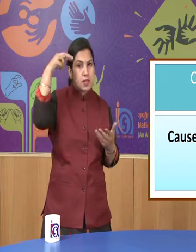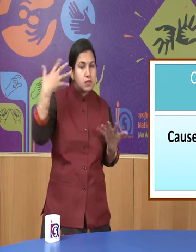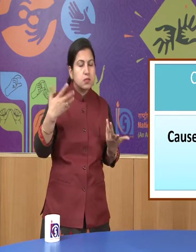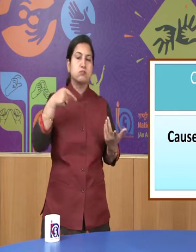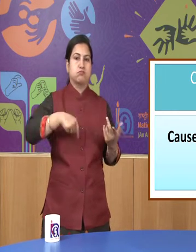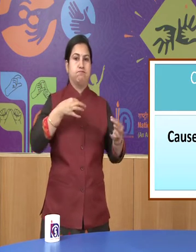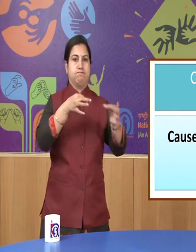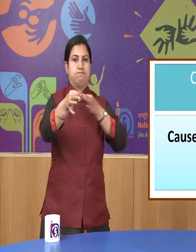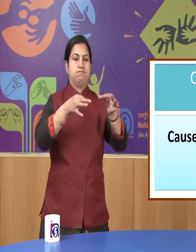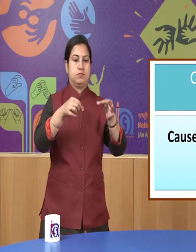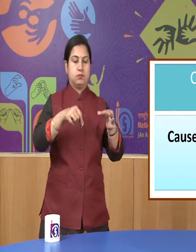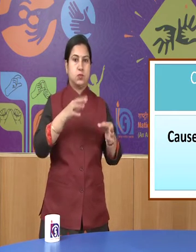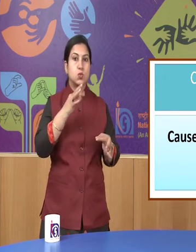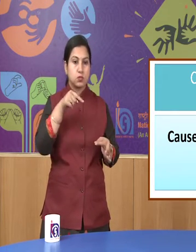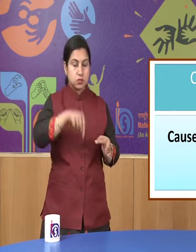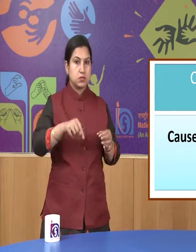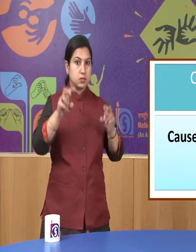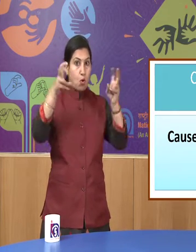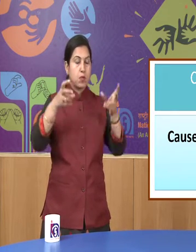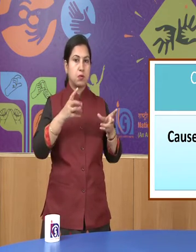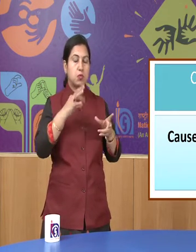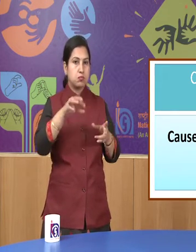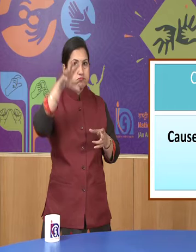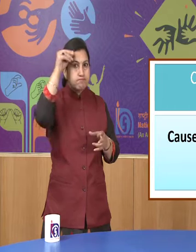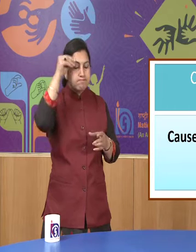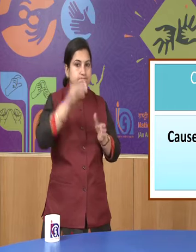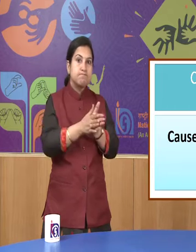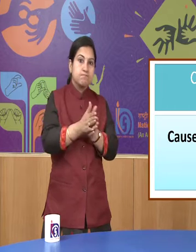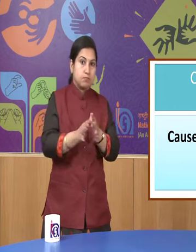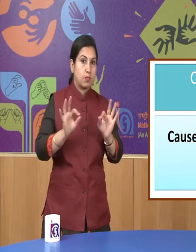This is a very interesting and important topic of Indian history.